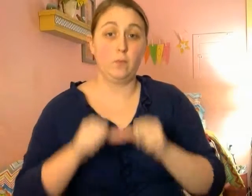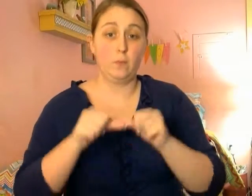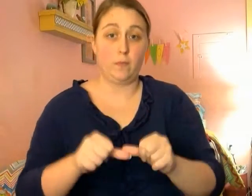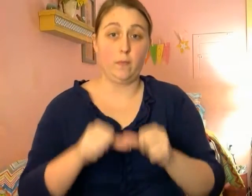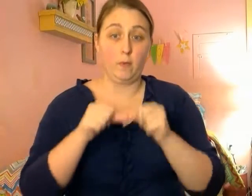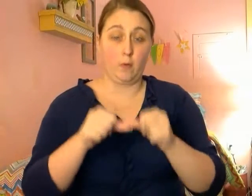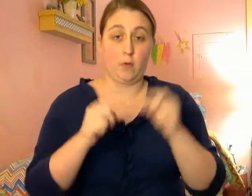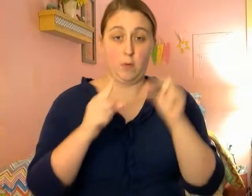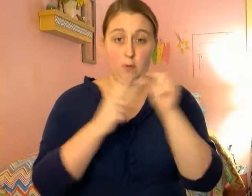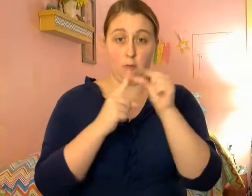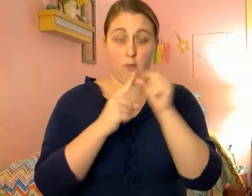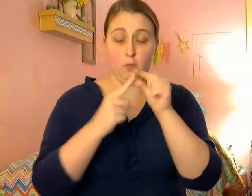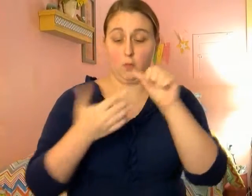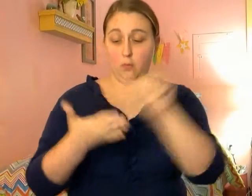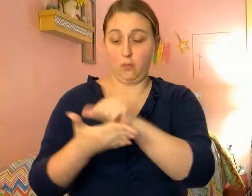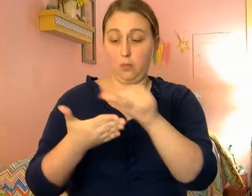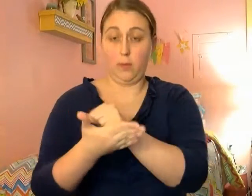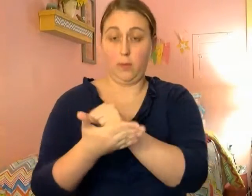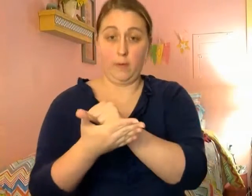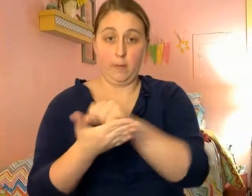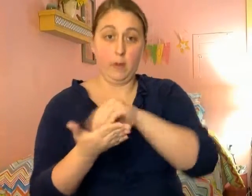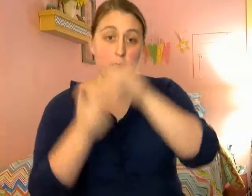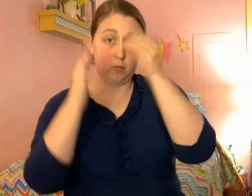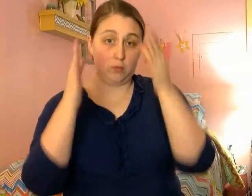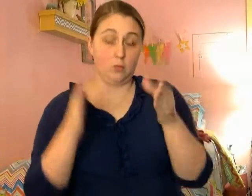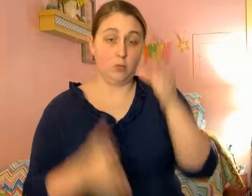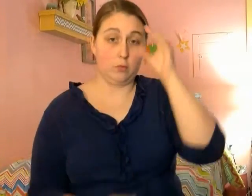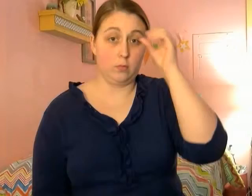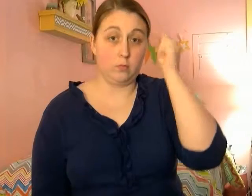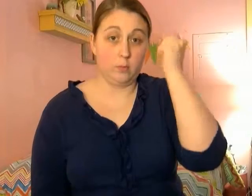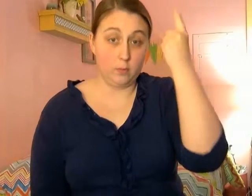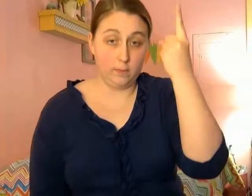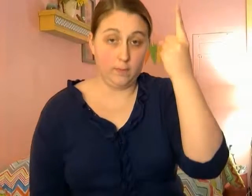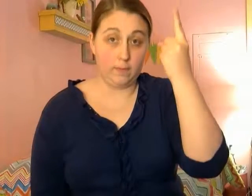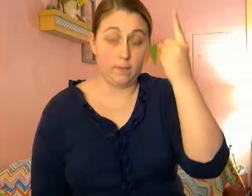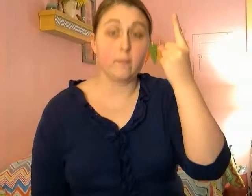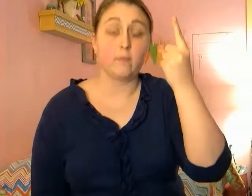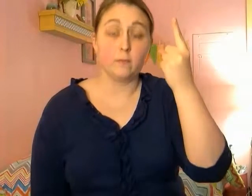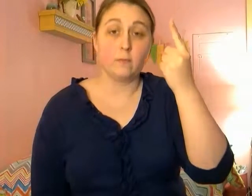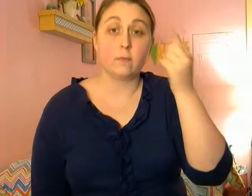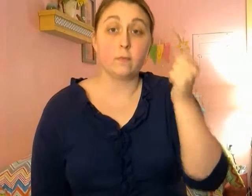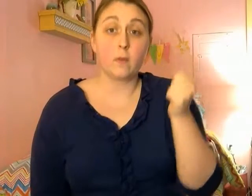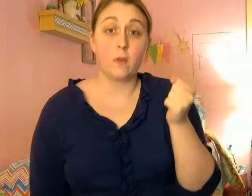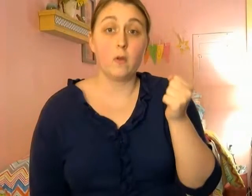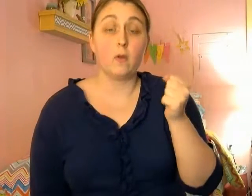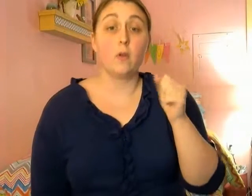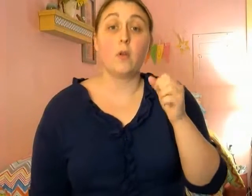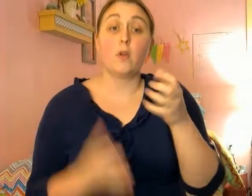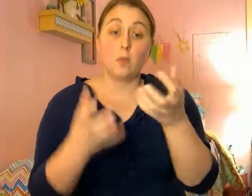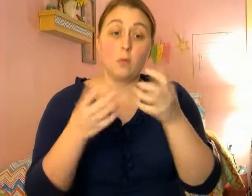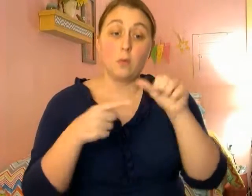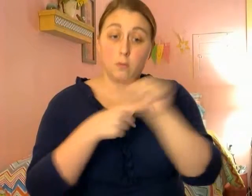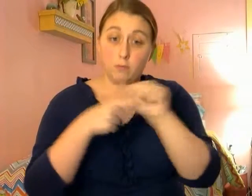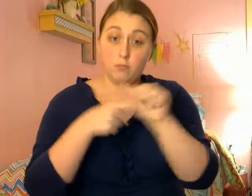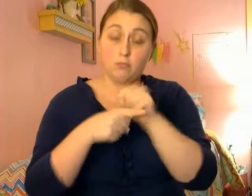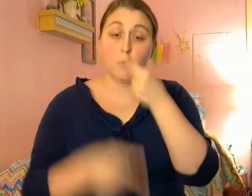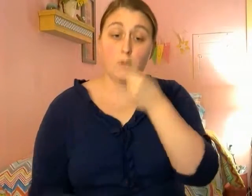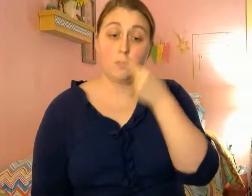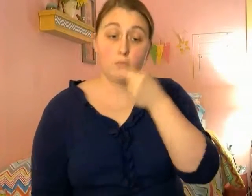making sure students understand the meaning of each item. So, do you want to practice the pronunciation of any words here?